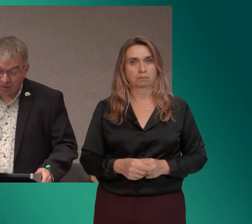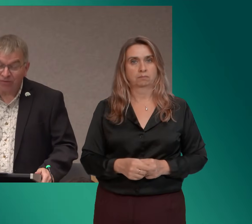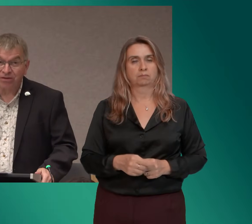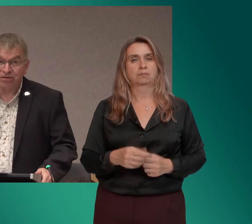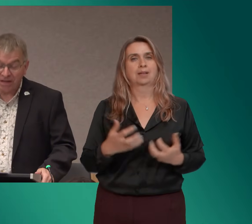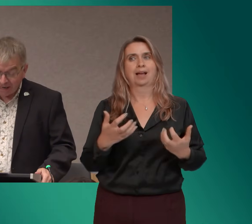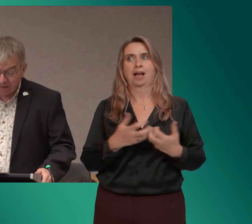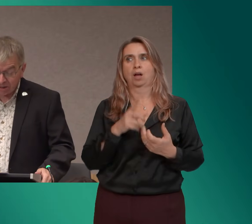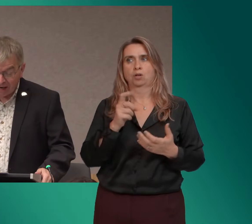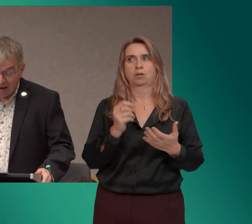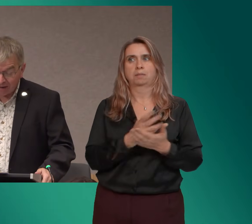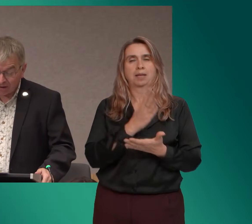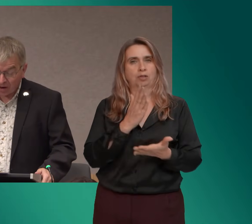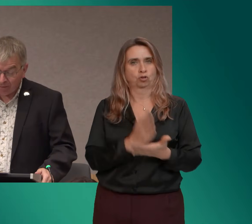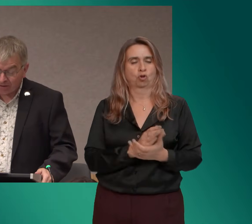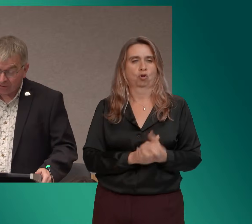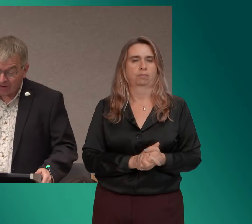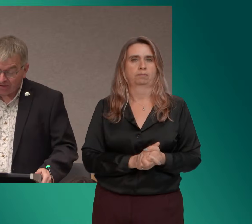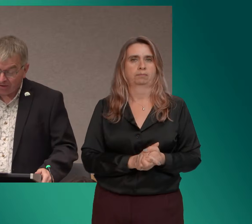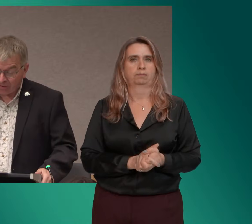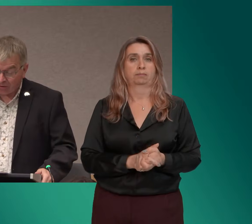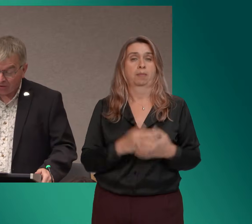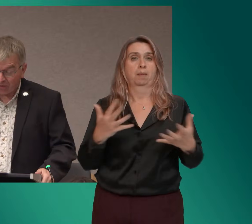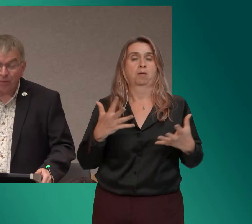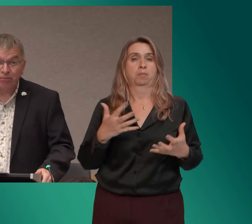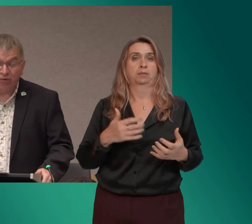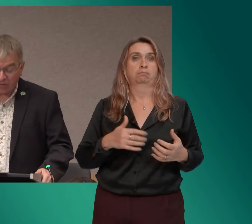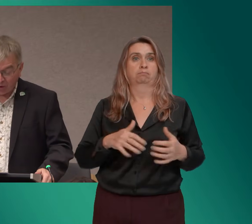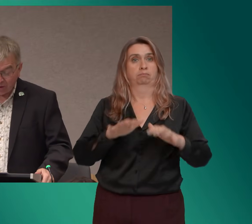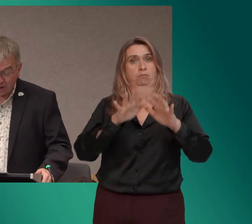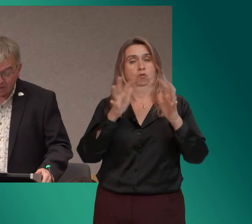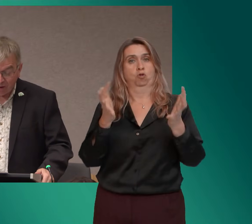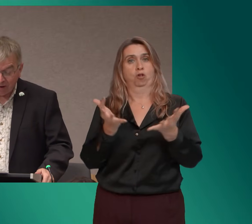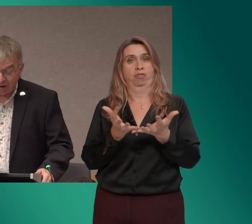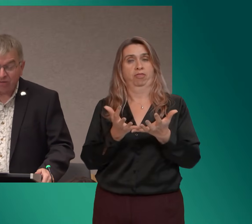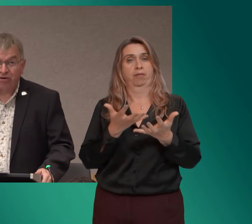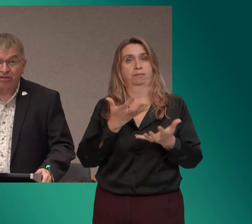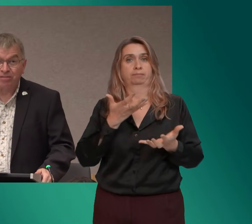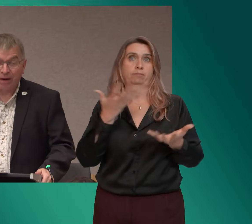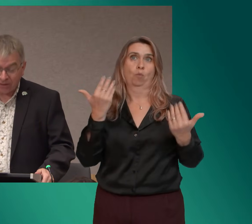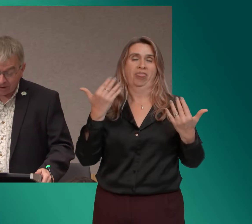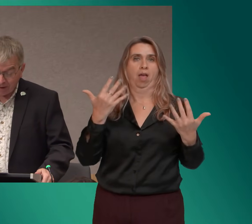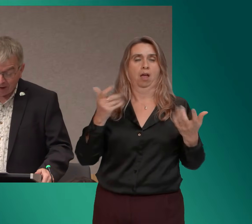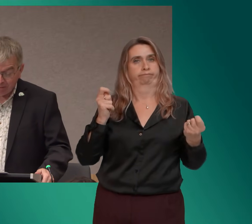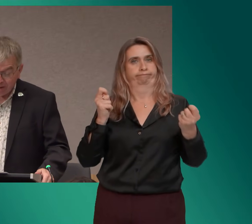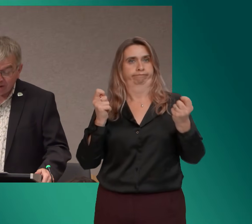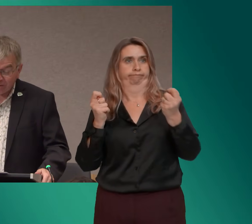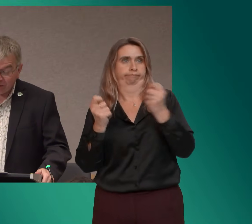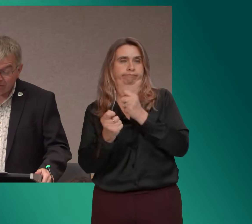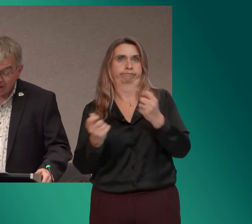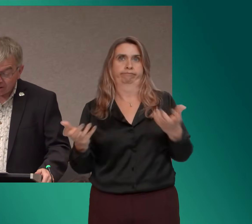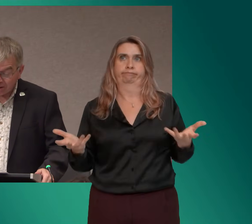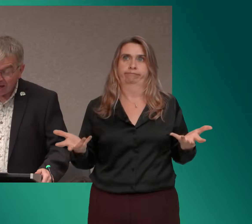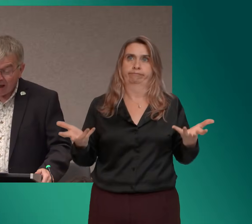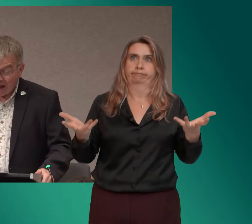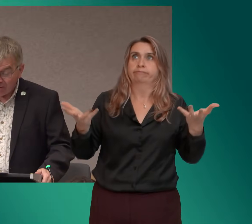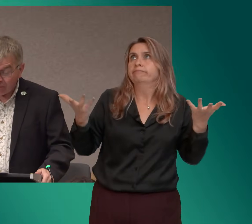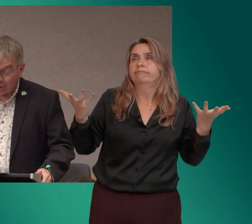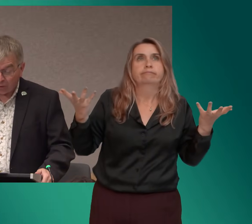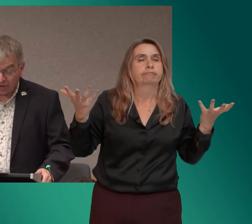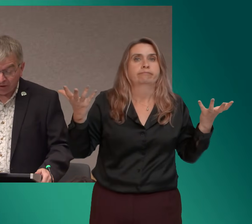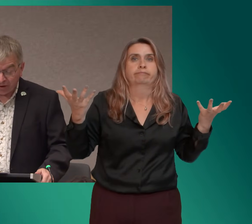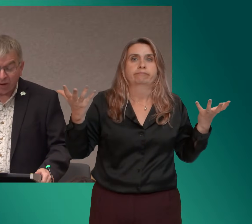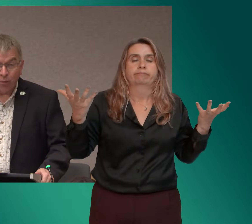in responding to the nature and climate crisis across government portfolios is transparently and meaningfully measured